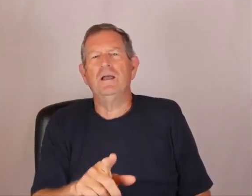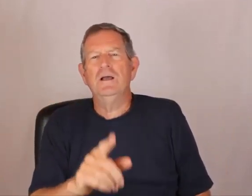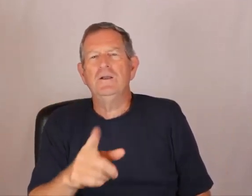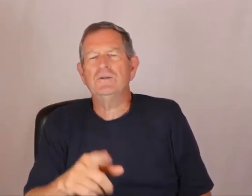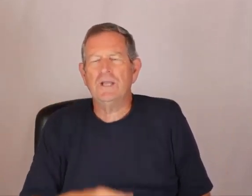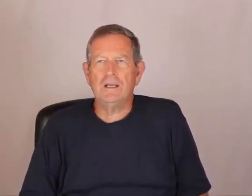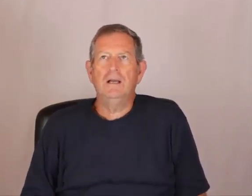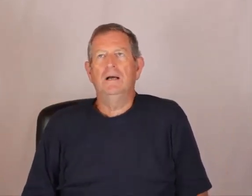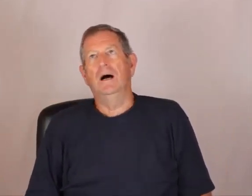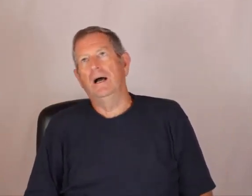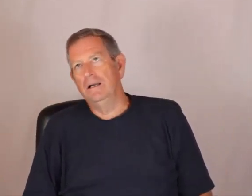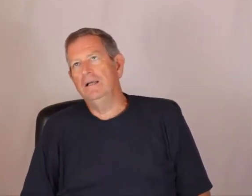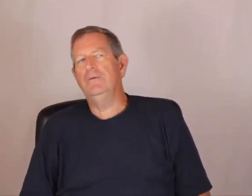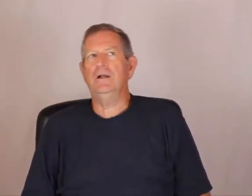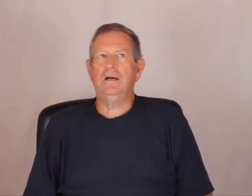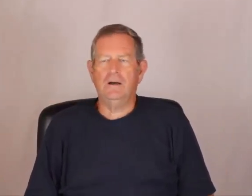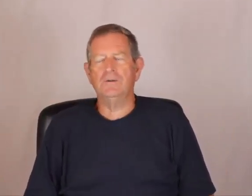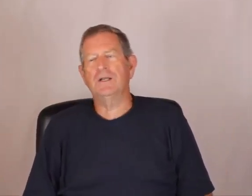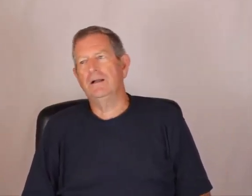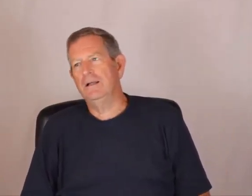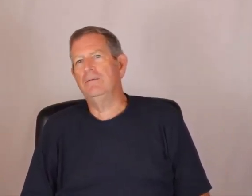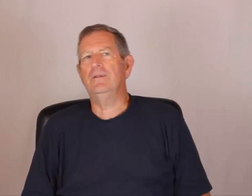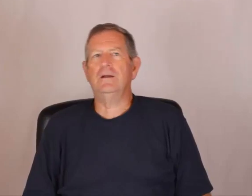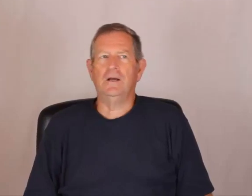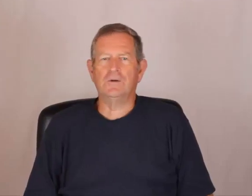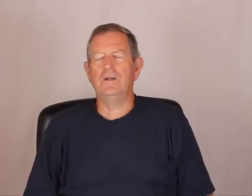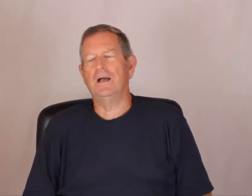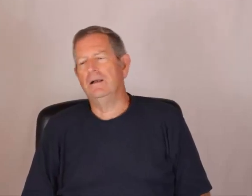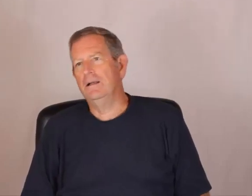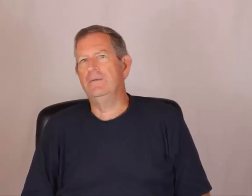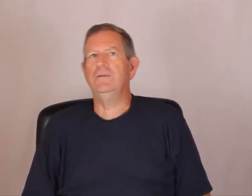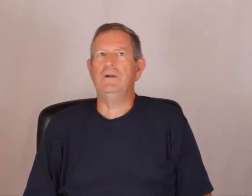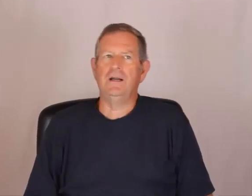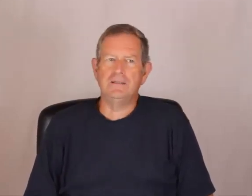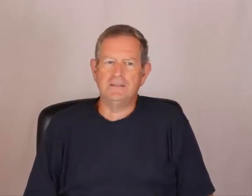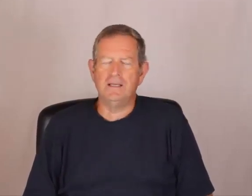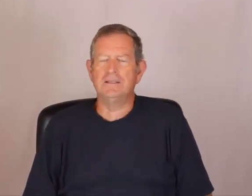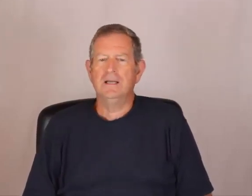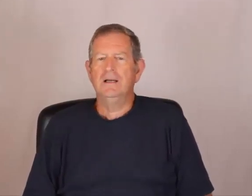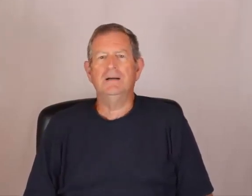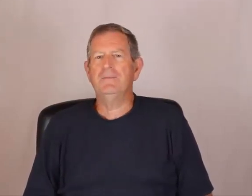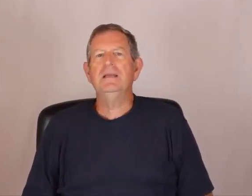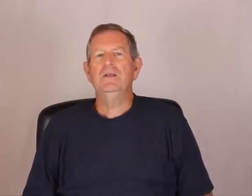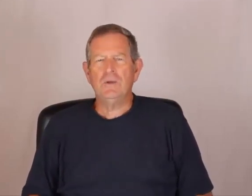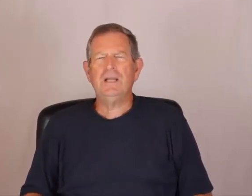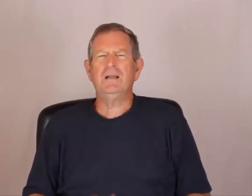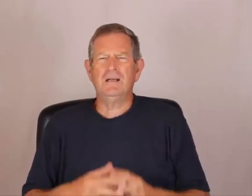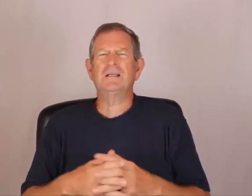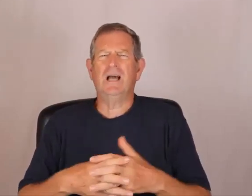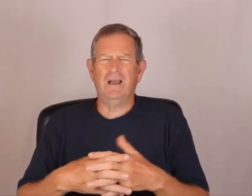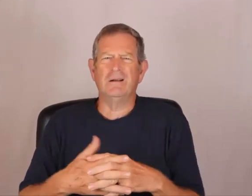way, you're saying, I live in a house, I live in the country, I live in the United States. You're getting a little